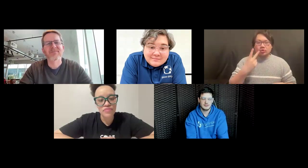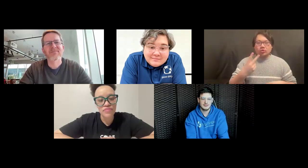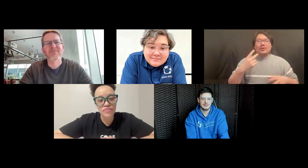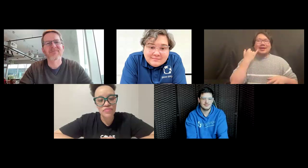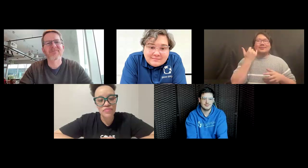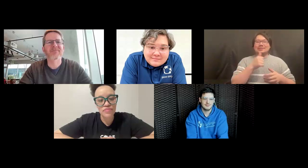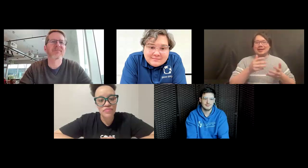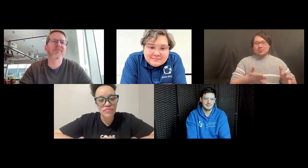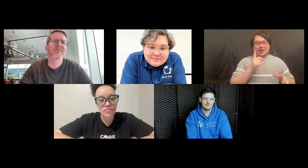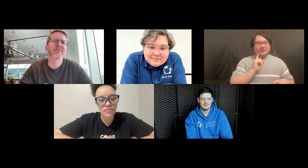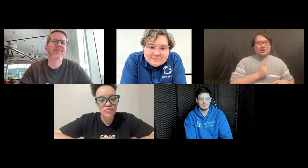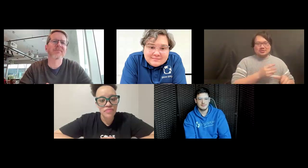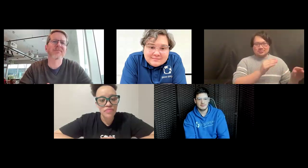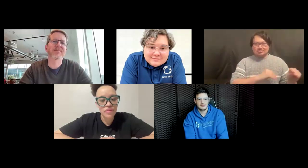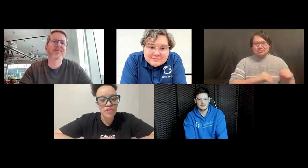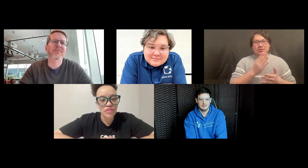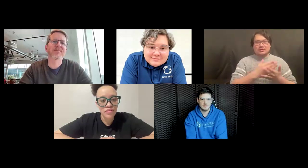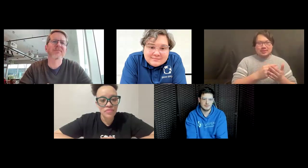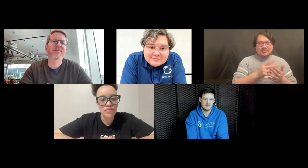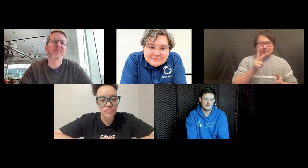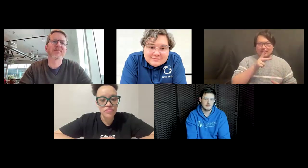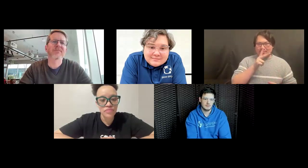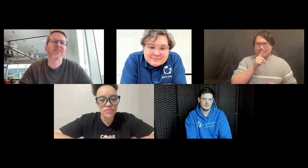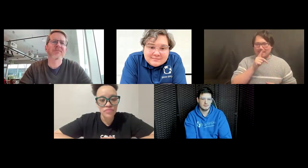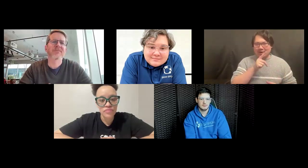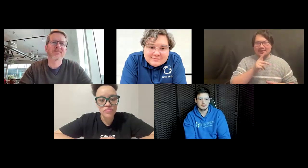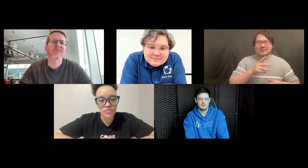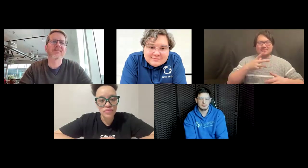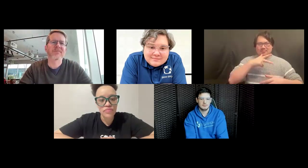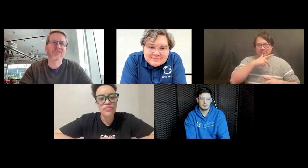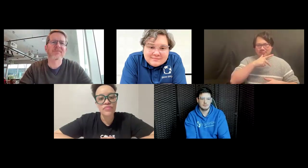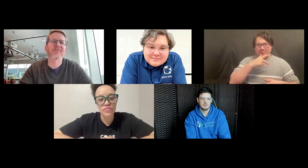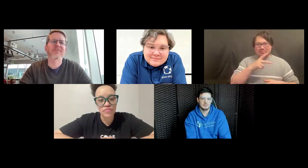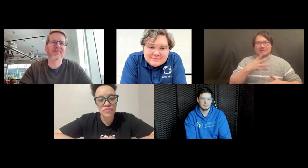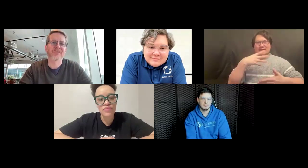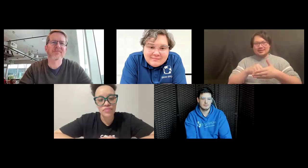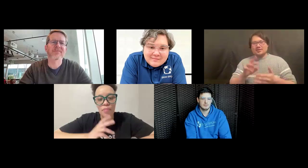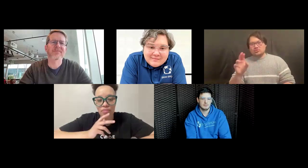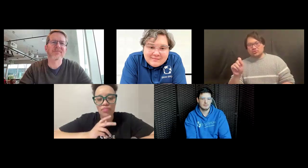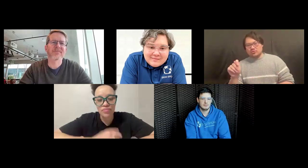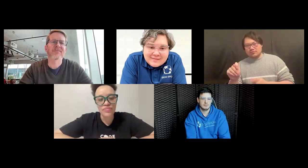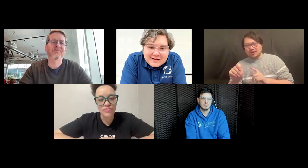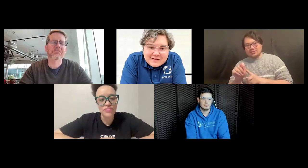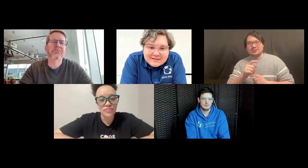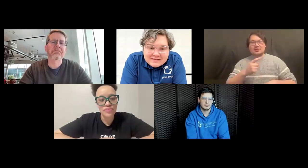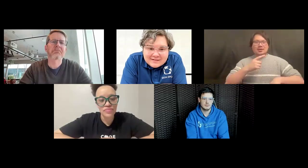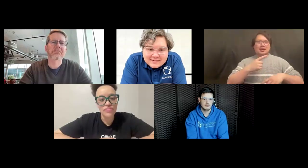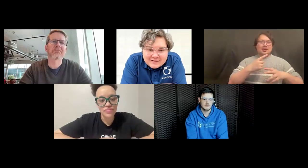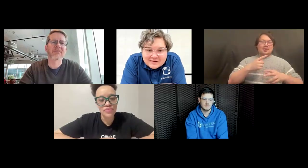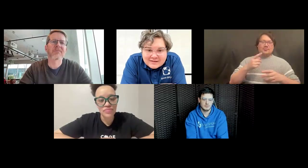our purposes. Right now we're seeing, they're moving more towards Python, or however you assign this, Python over